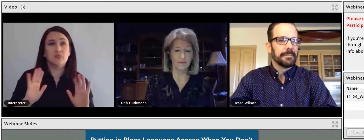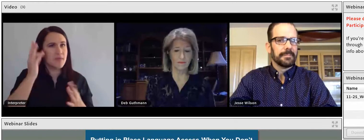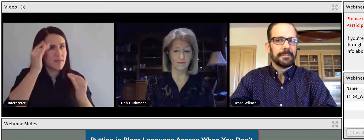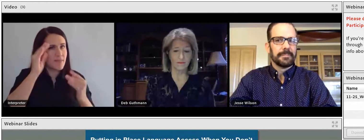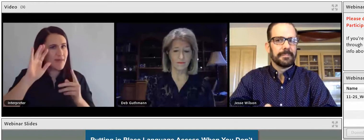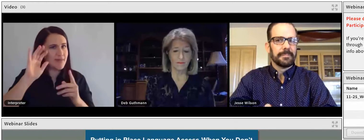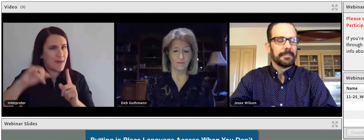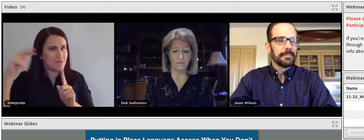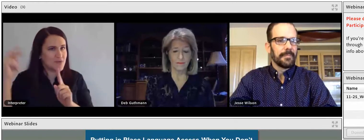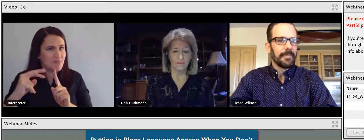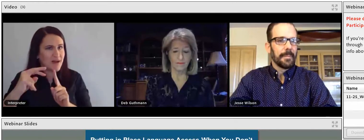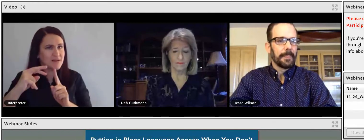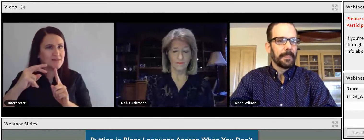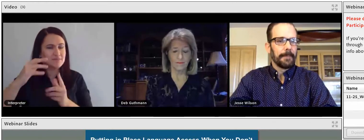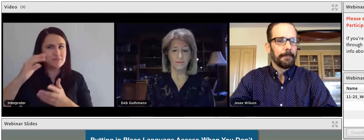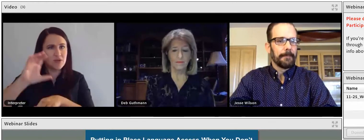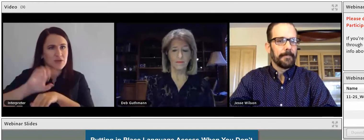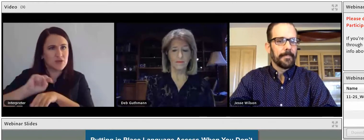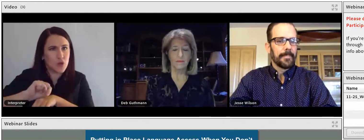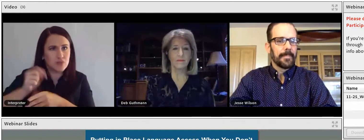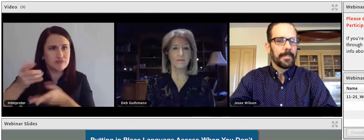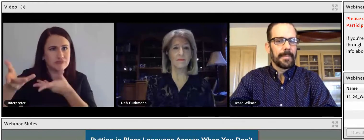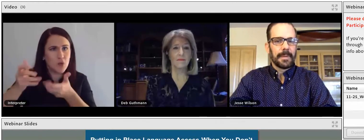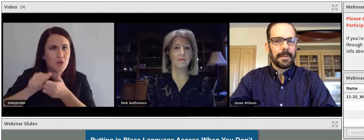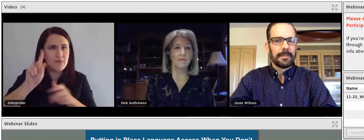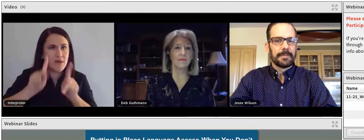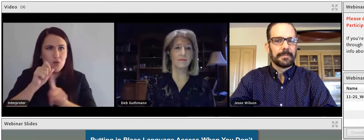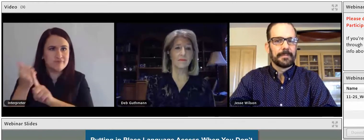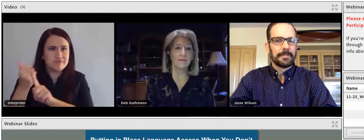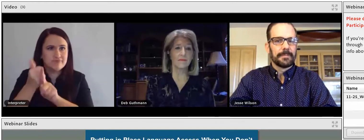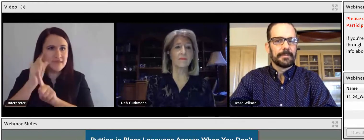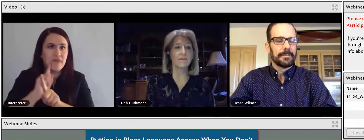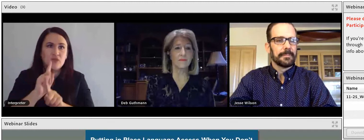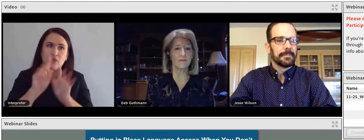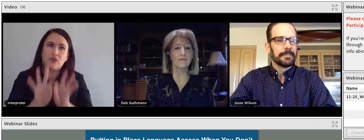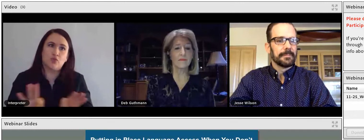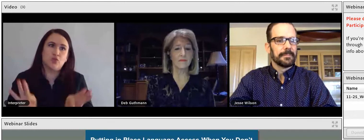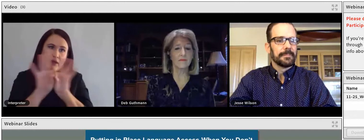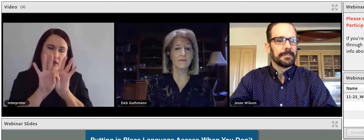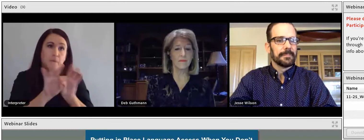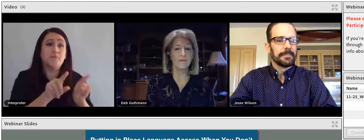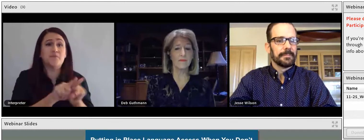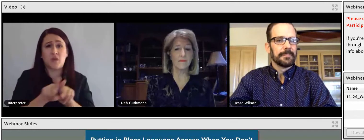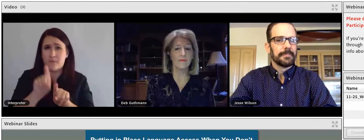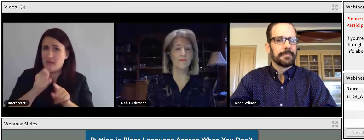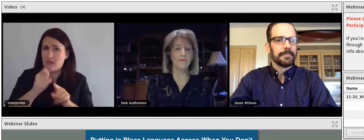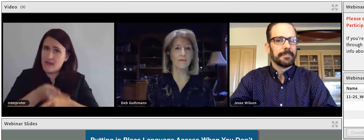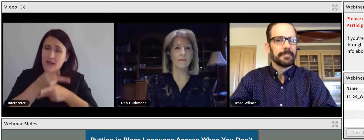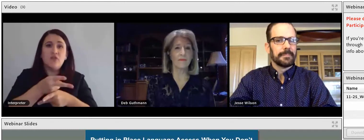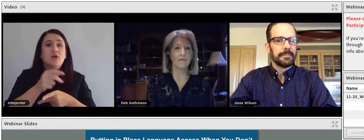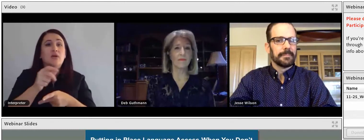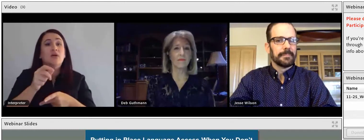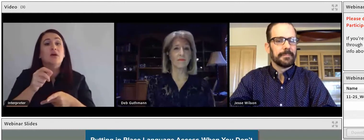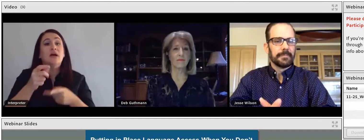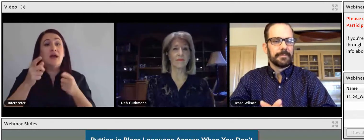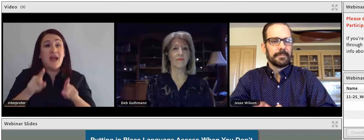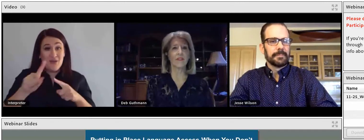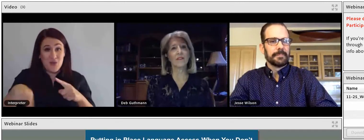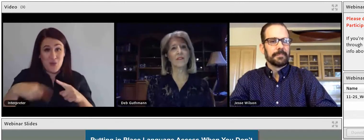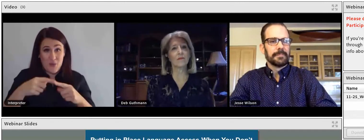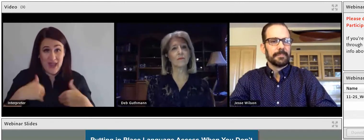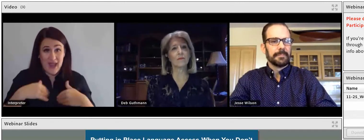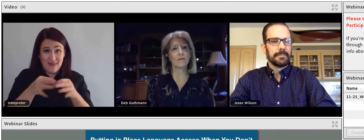perspective is and consulting with individuals who are deaf is absolutely critical. We also have to be careful when we put in place language access when